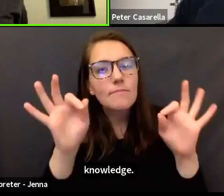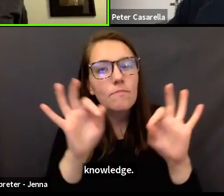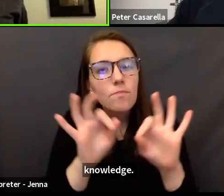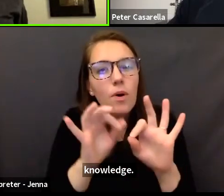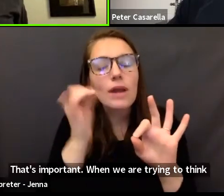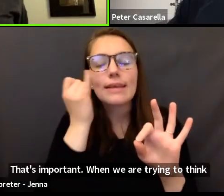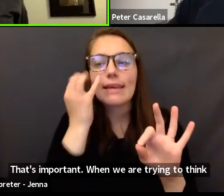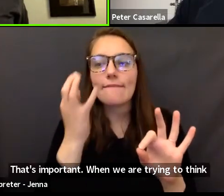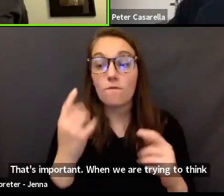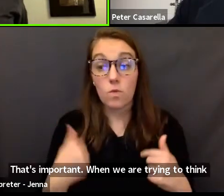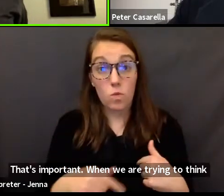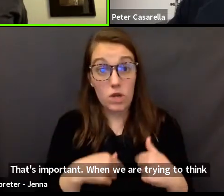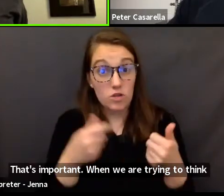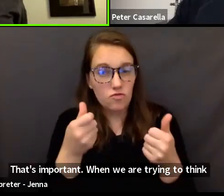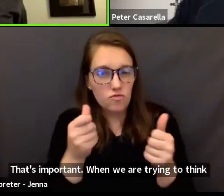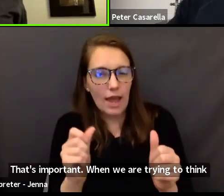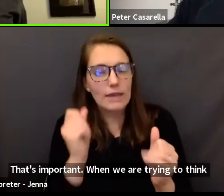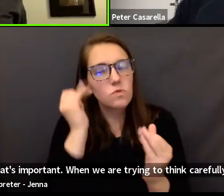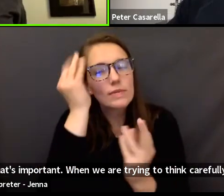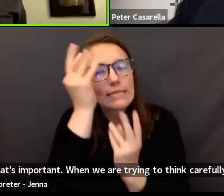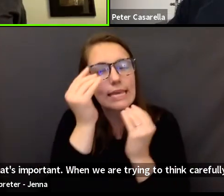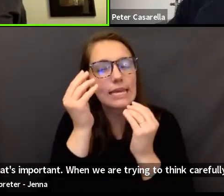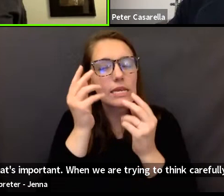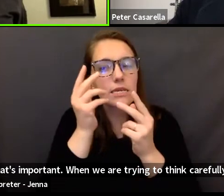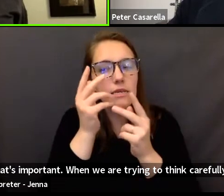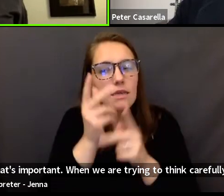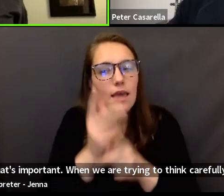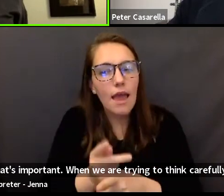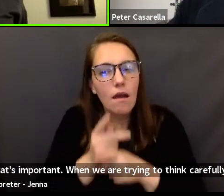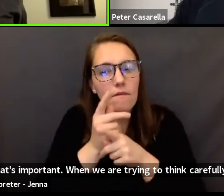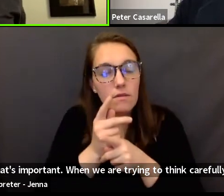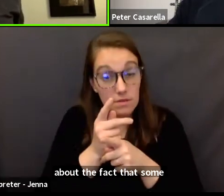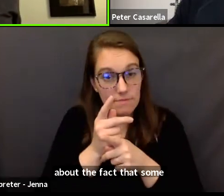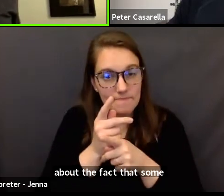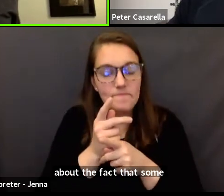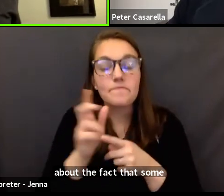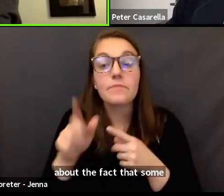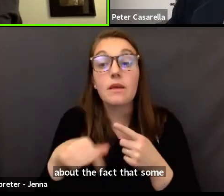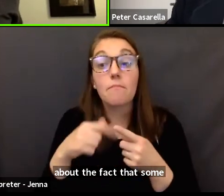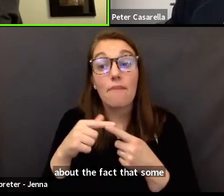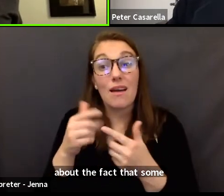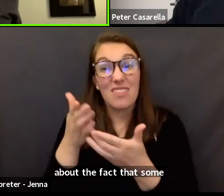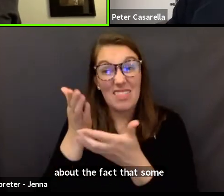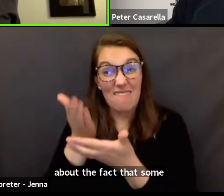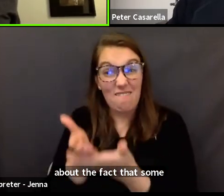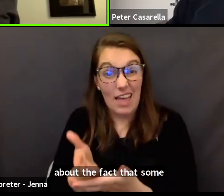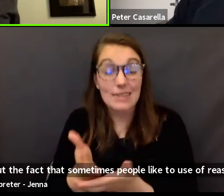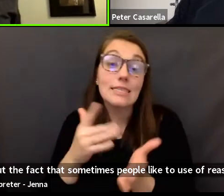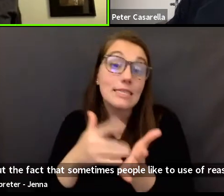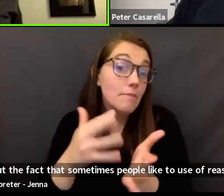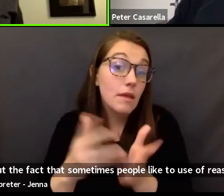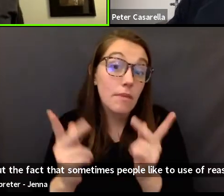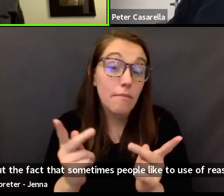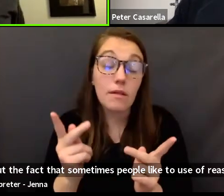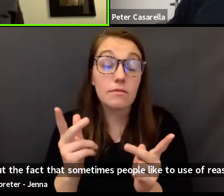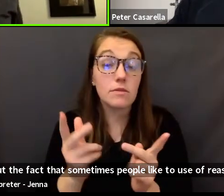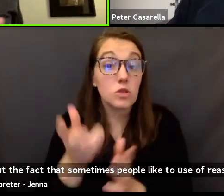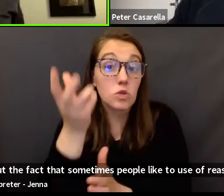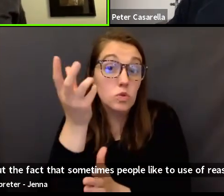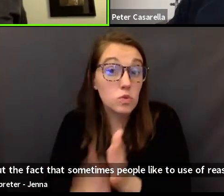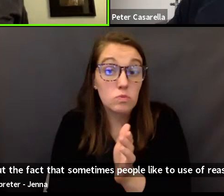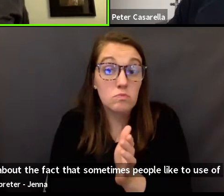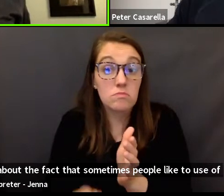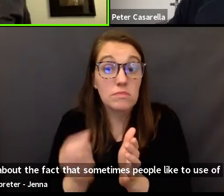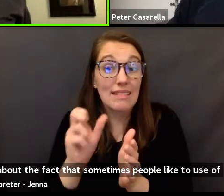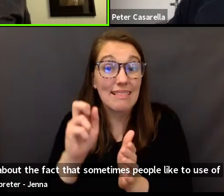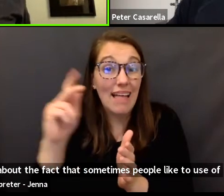carefully about the fact that sometimes people lack the use of reason, are cognitively impaired, or have what we